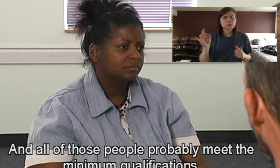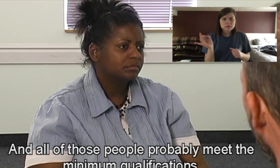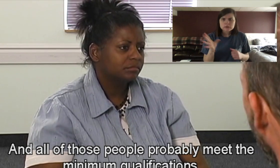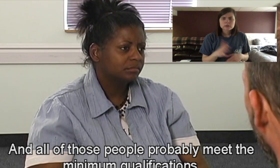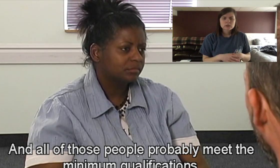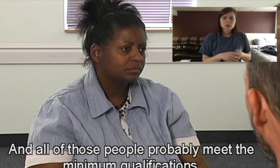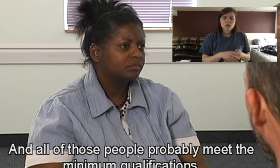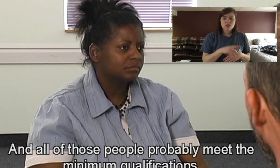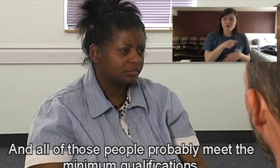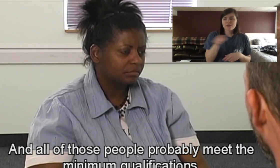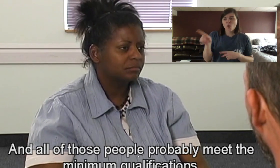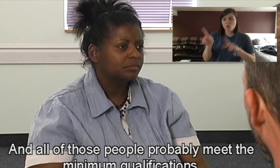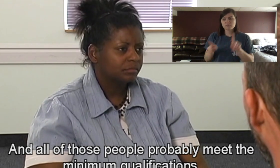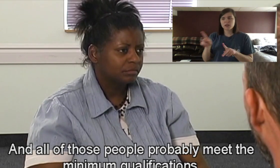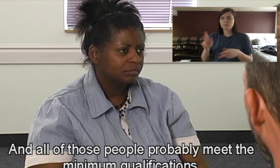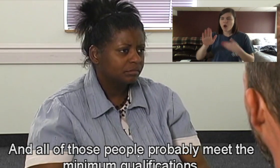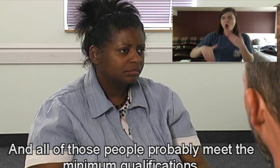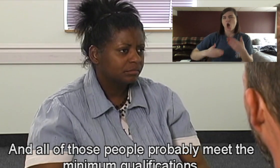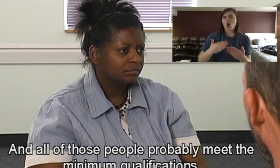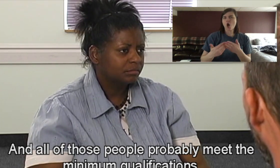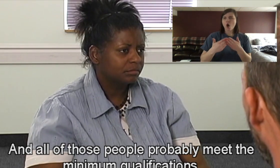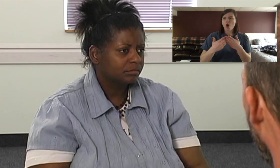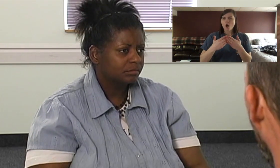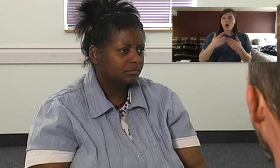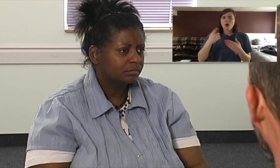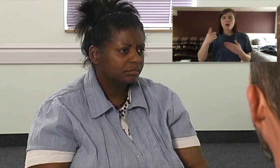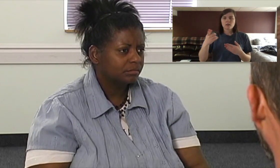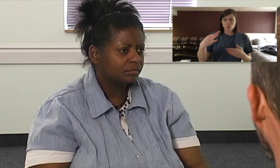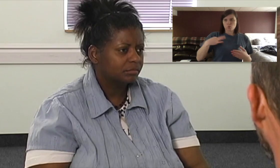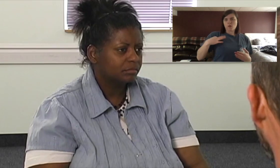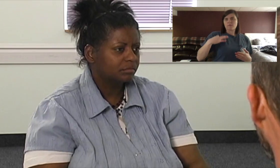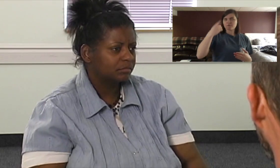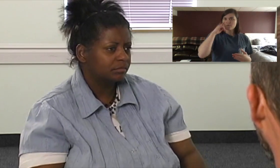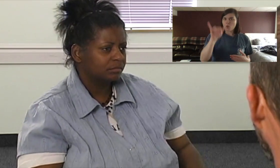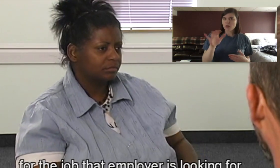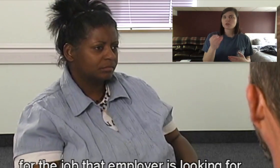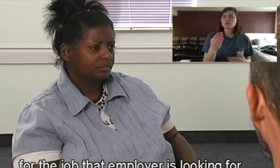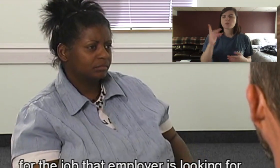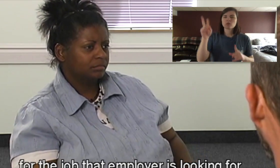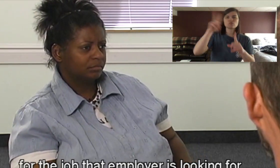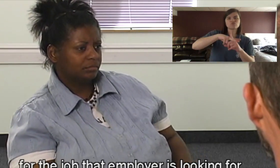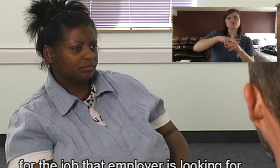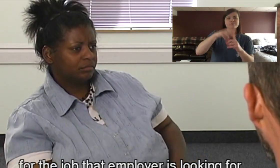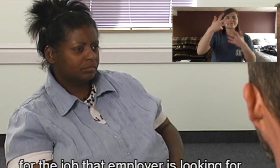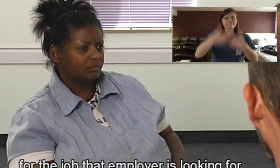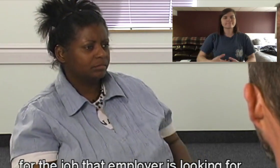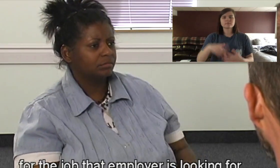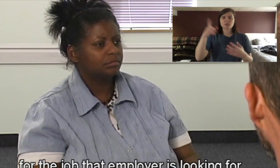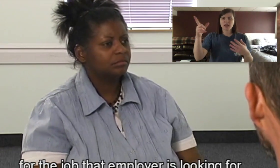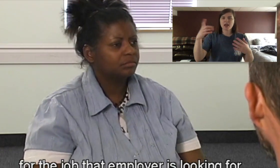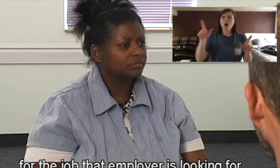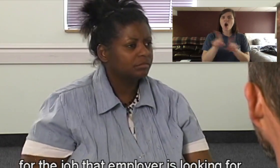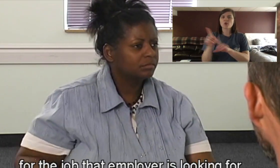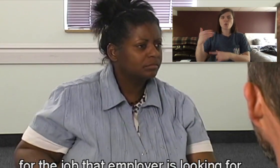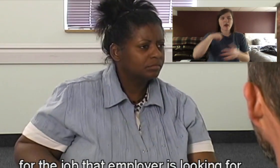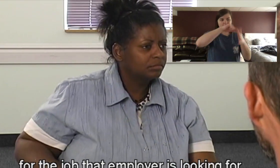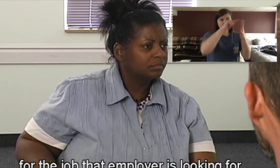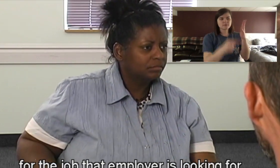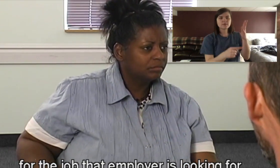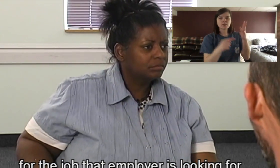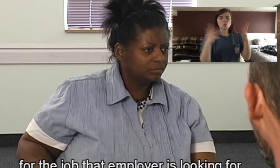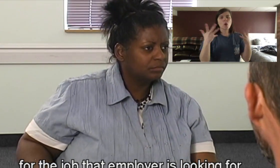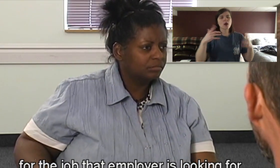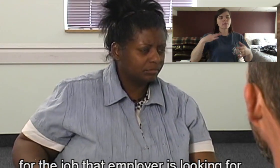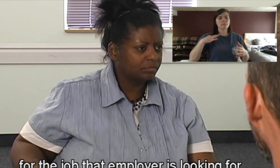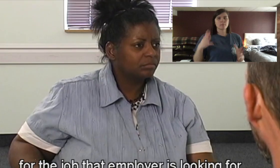And all of those people probably meet the minimum qualifications that that employer is looking